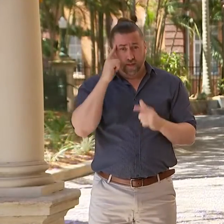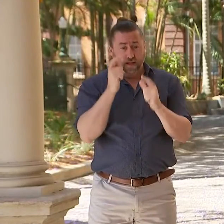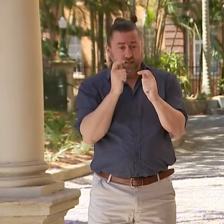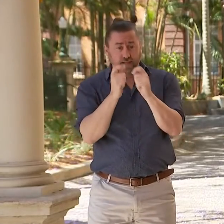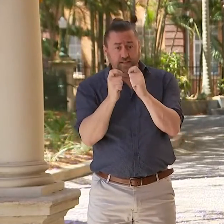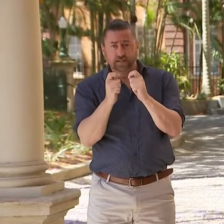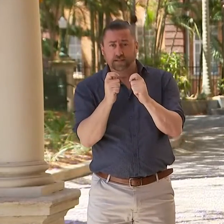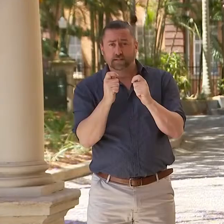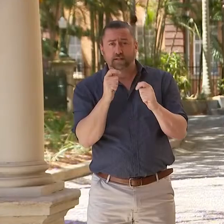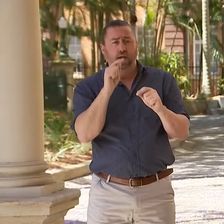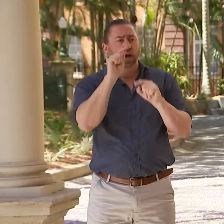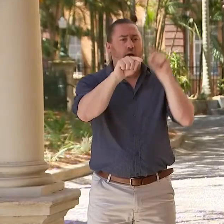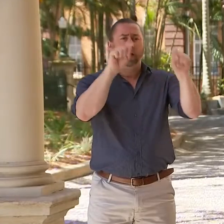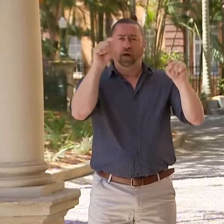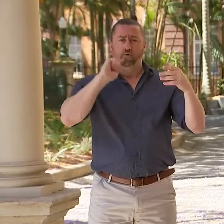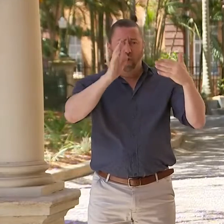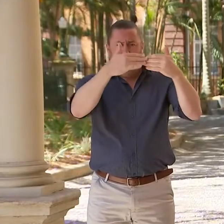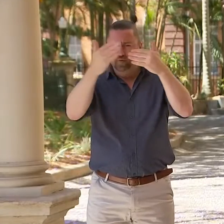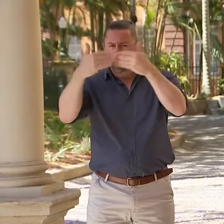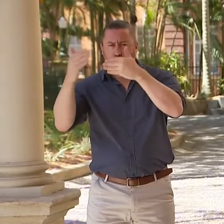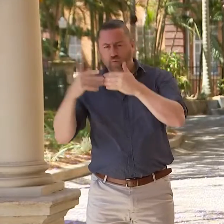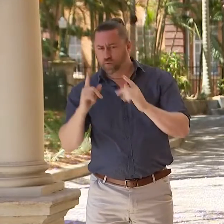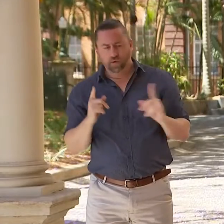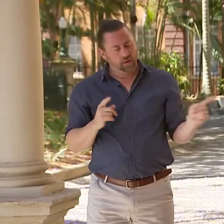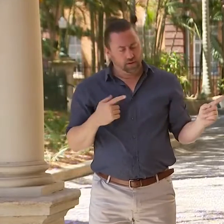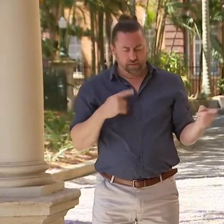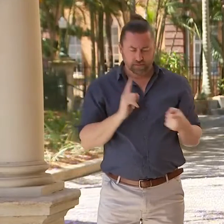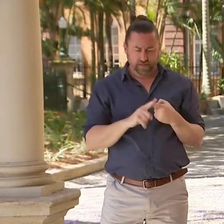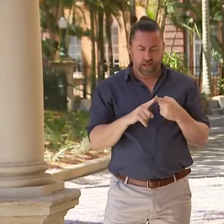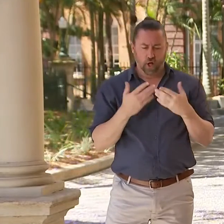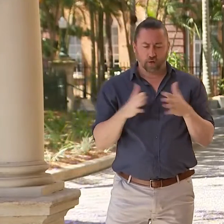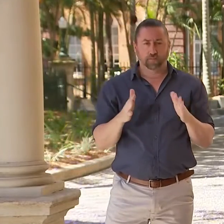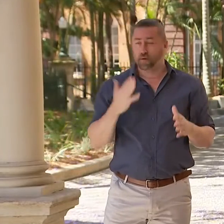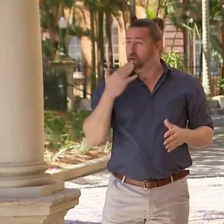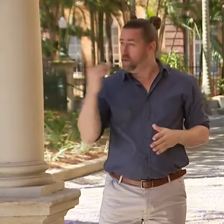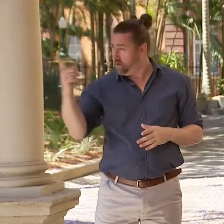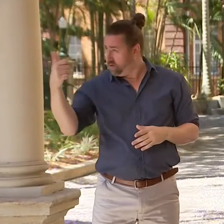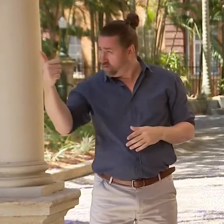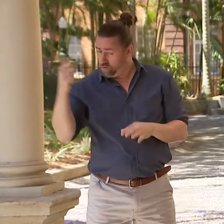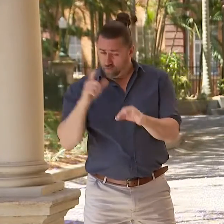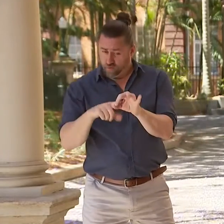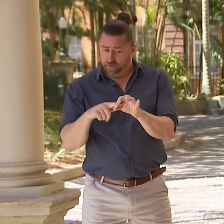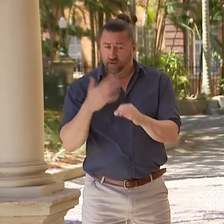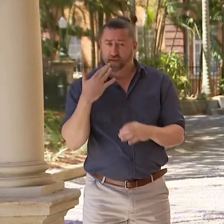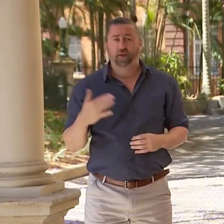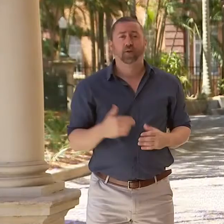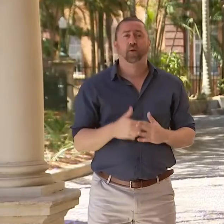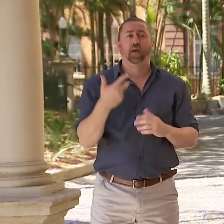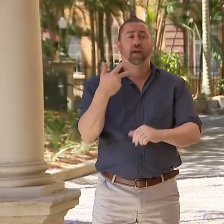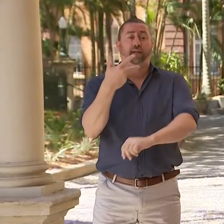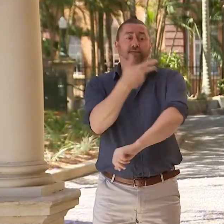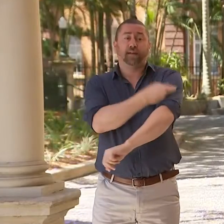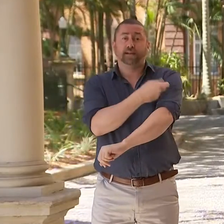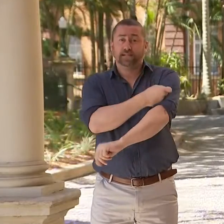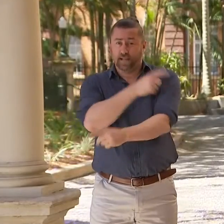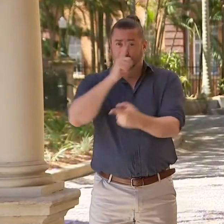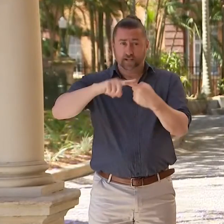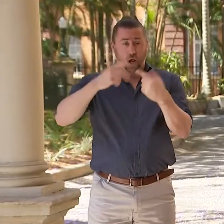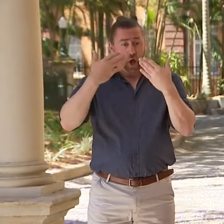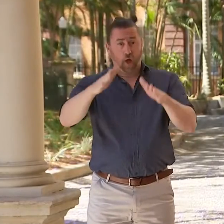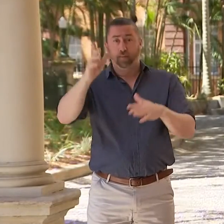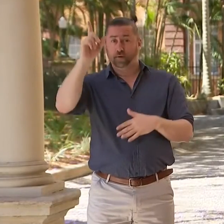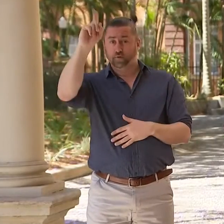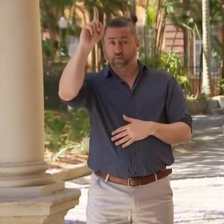clinics that are open for people? No, we have our clinics, and thank you for raising it, all of our vaccine clinics, they're all